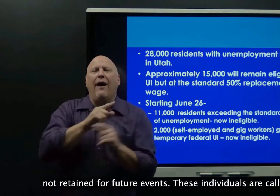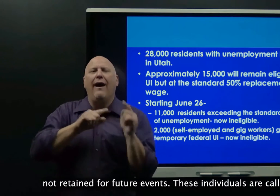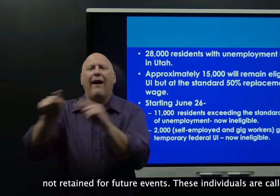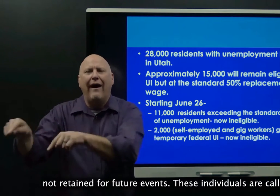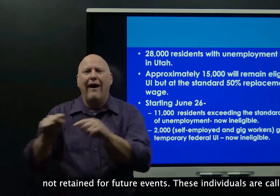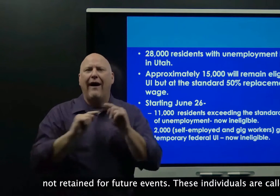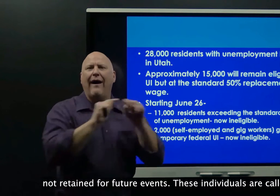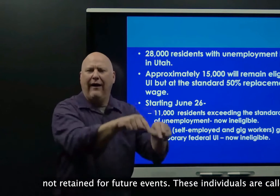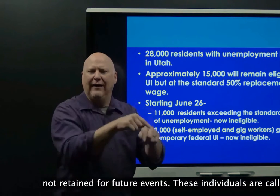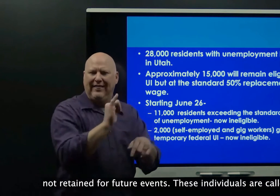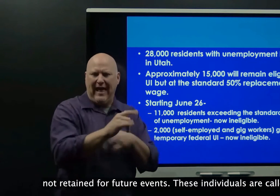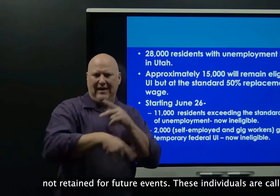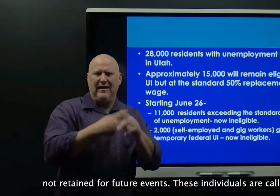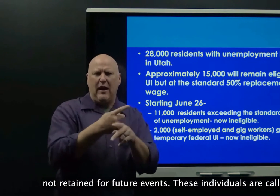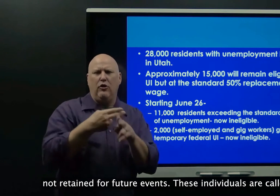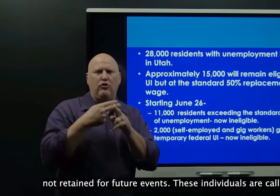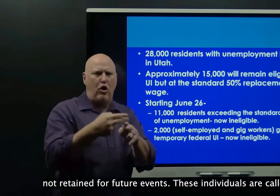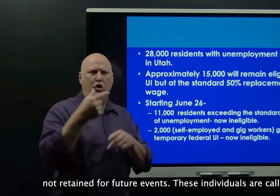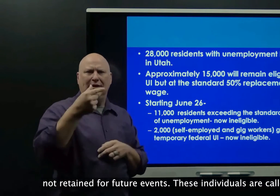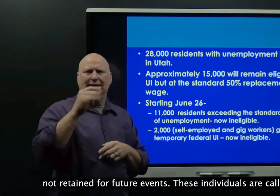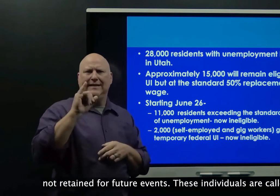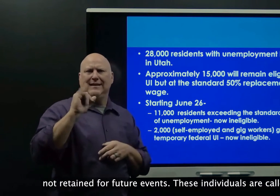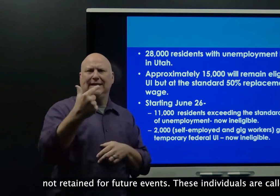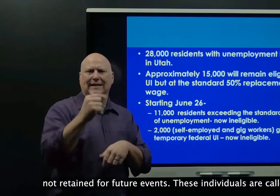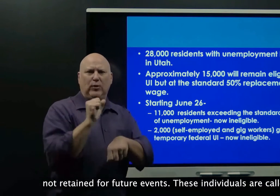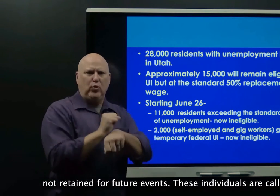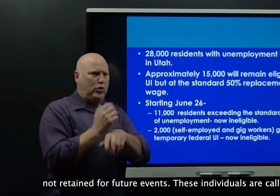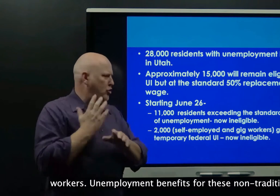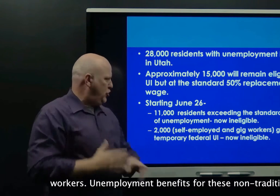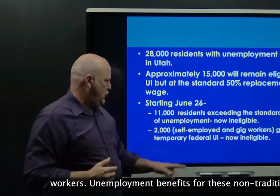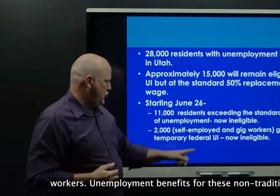retained for future events. These individuals are called gig workers.